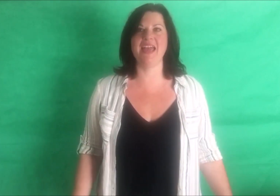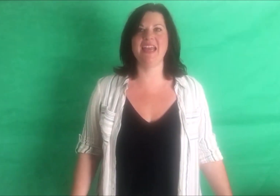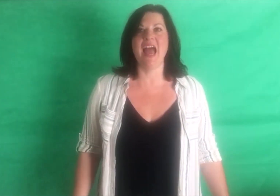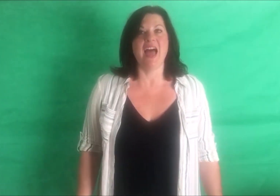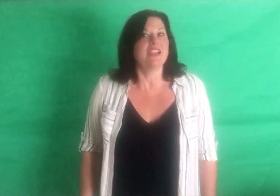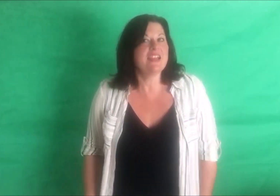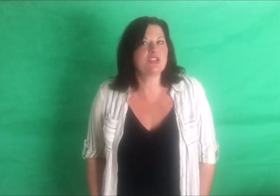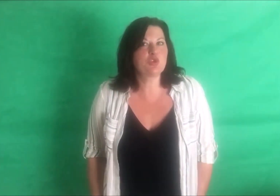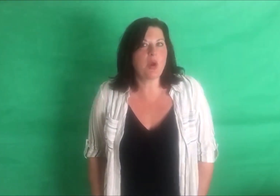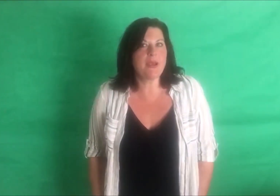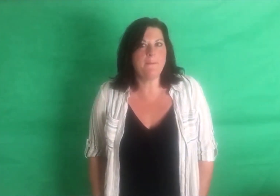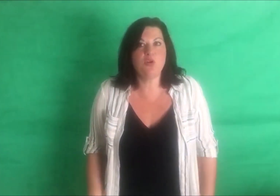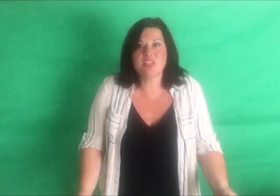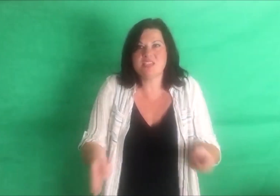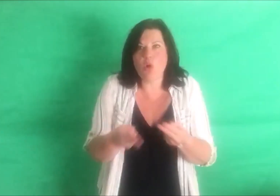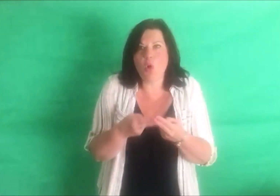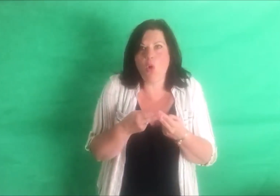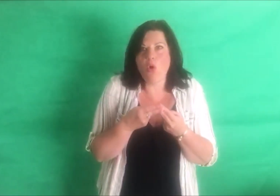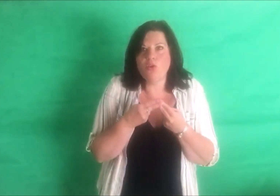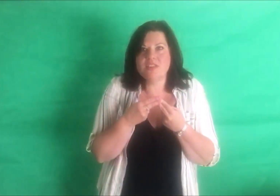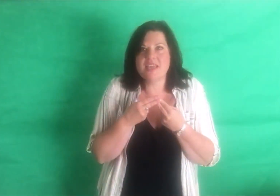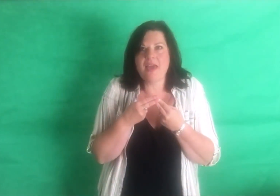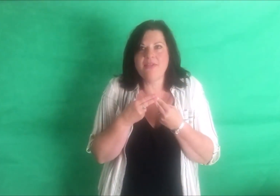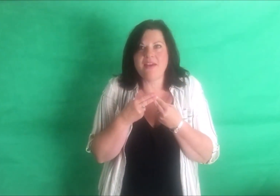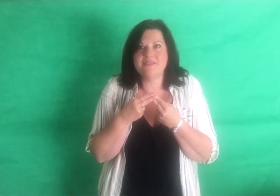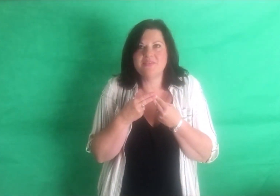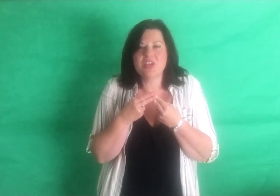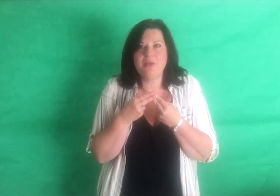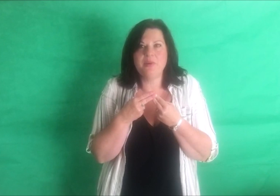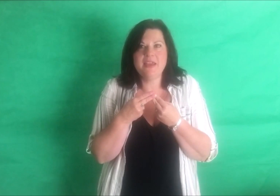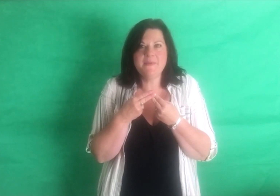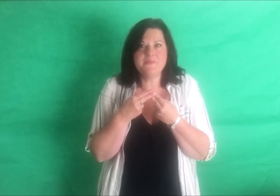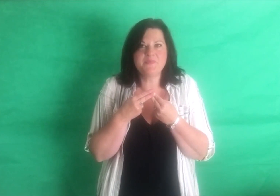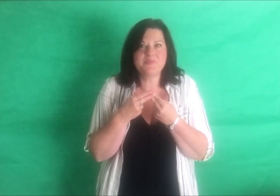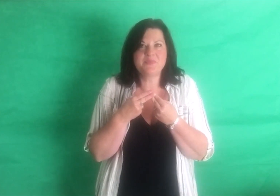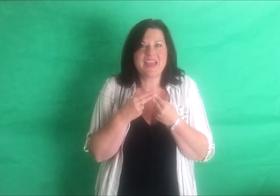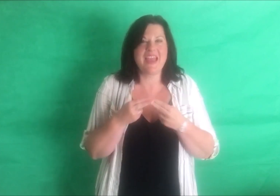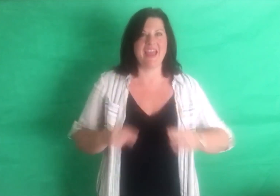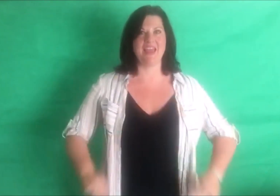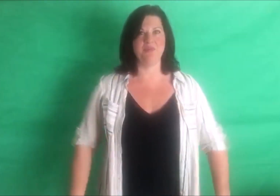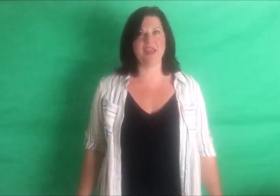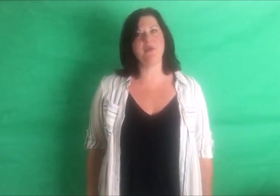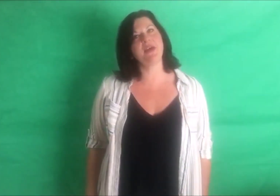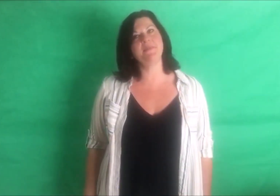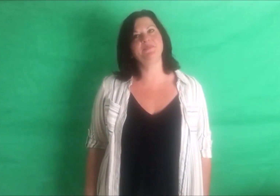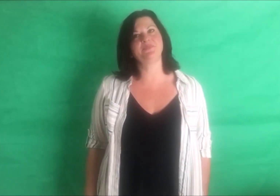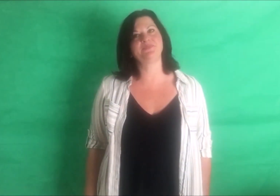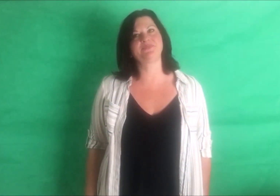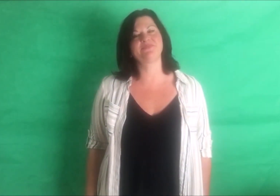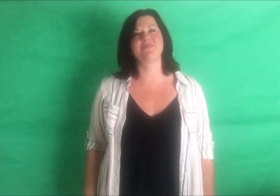Okay, let's try and put it all together, shall we? Here we go then.